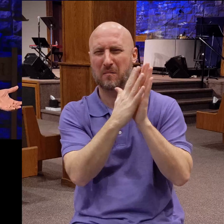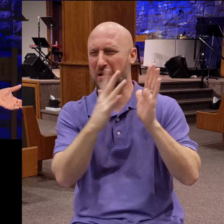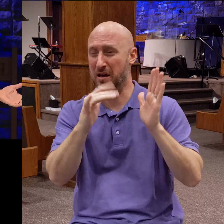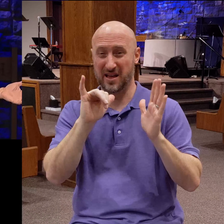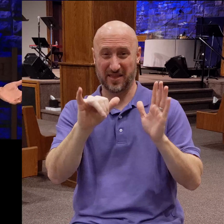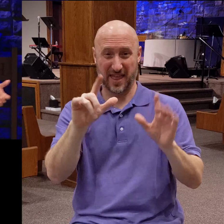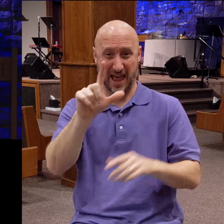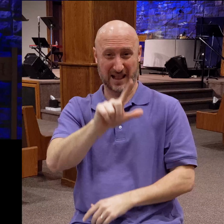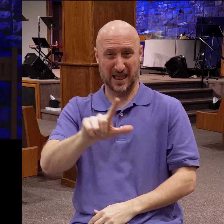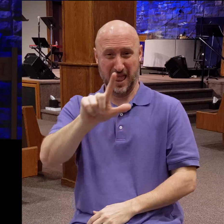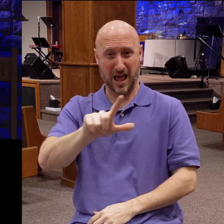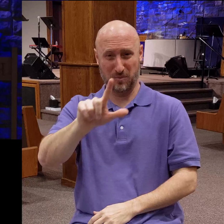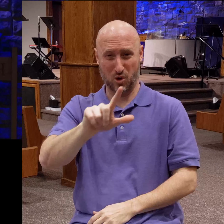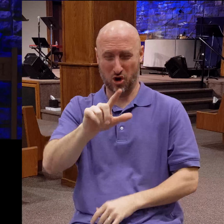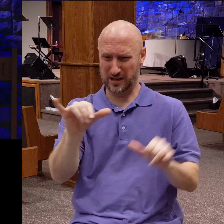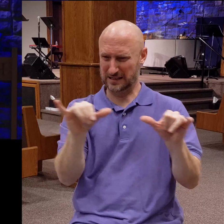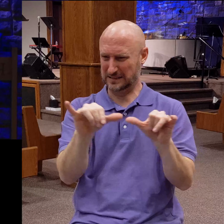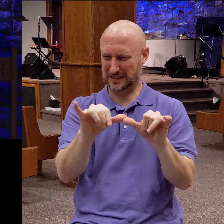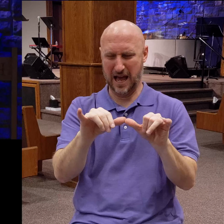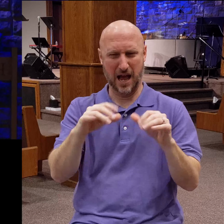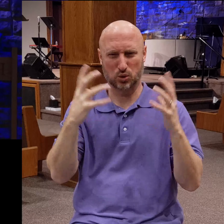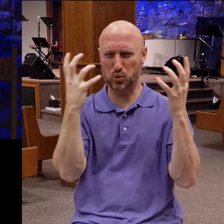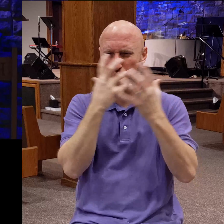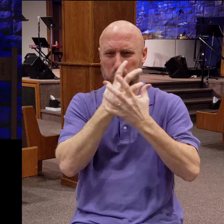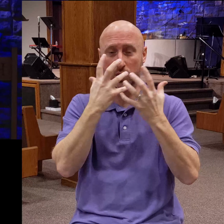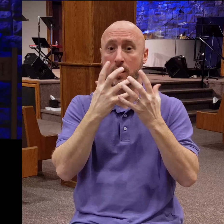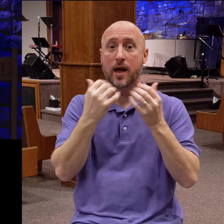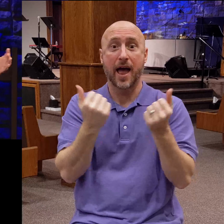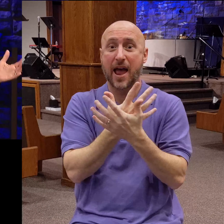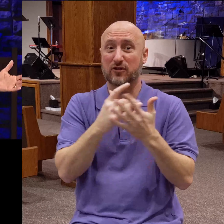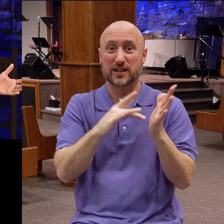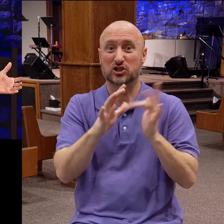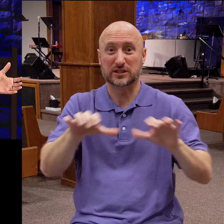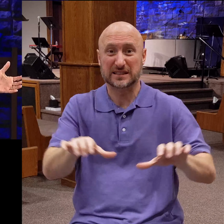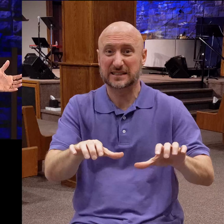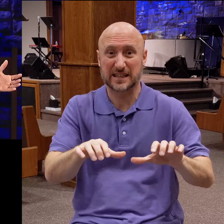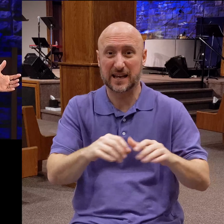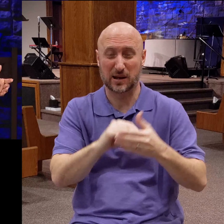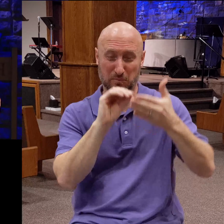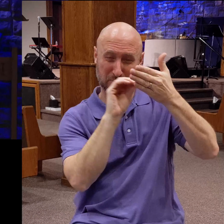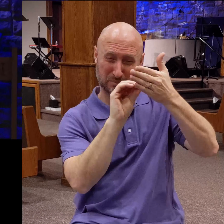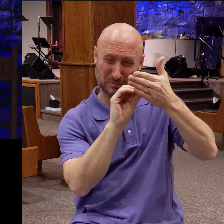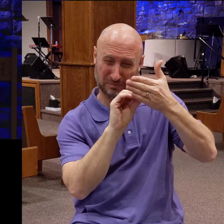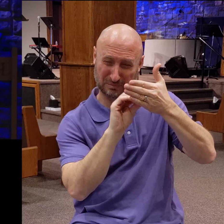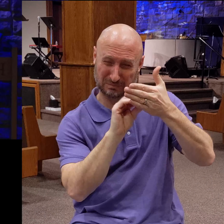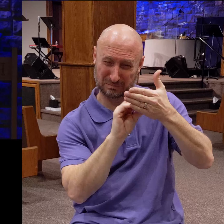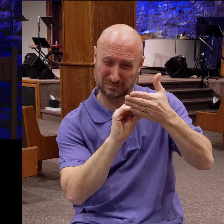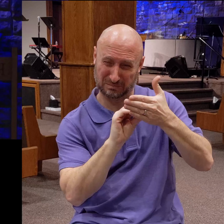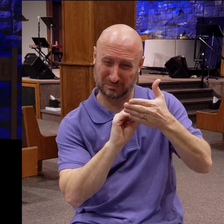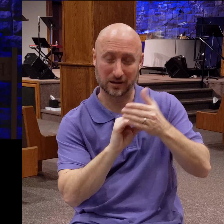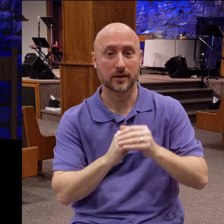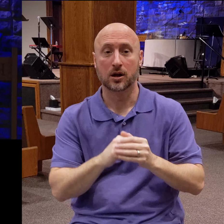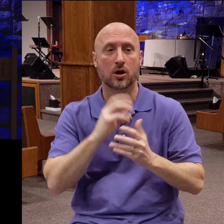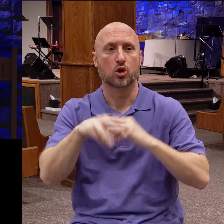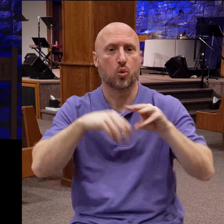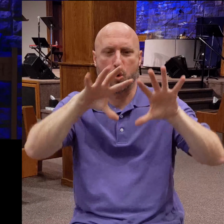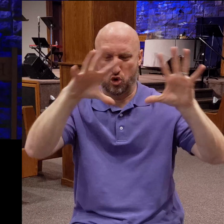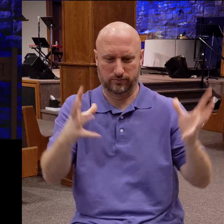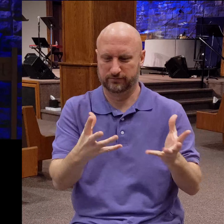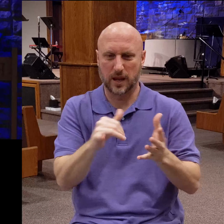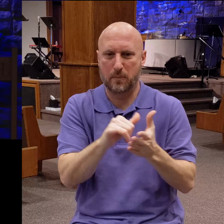it would exist if everything that Jesus had done had been written, the world itself couldn't contain